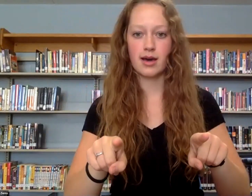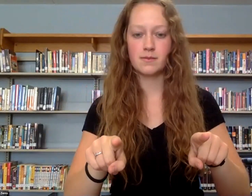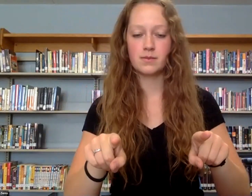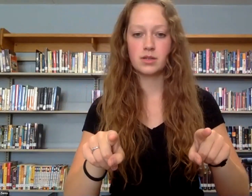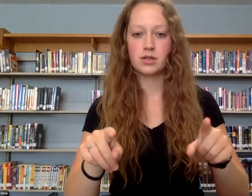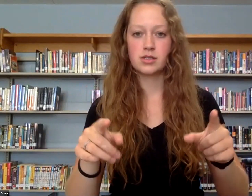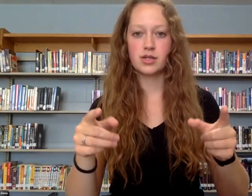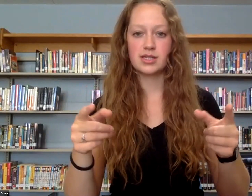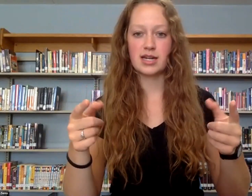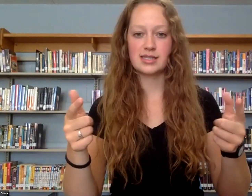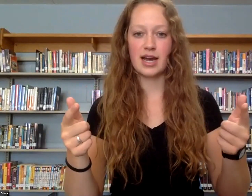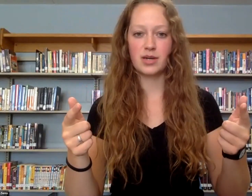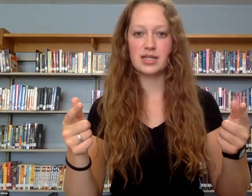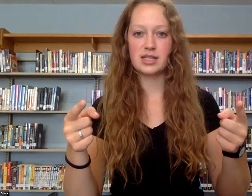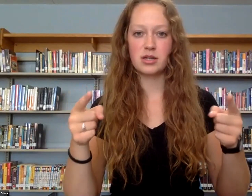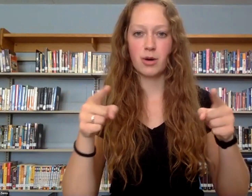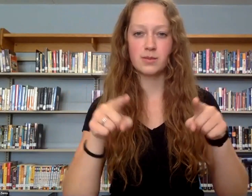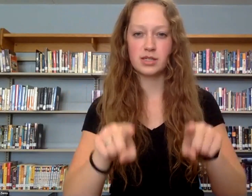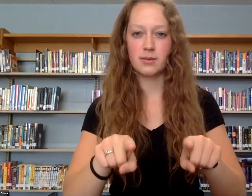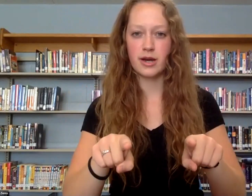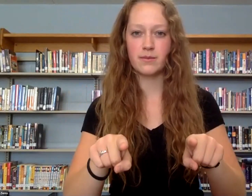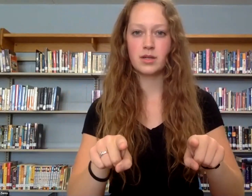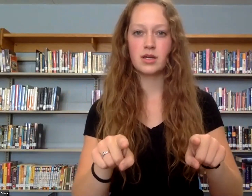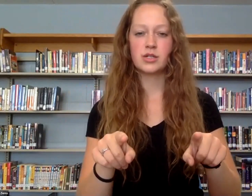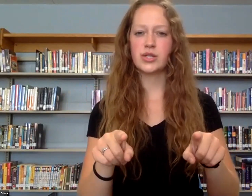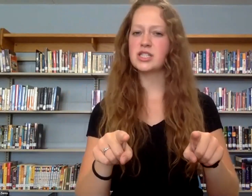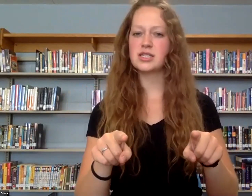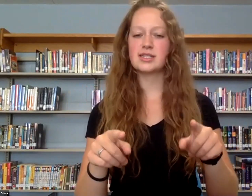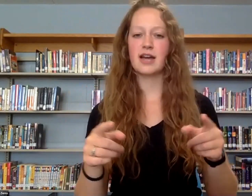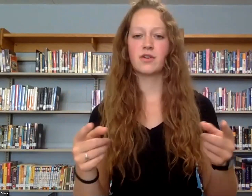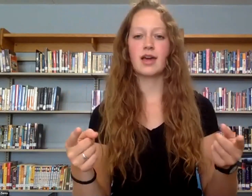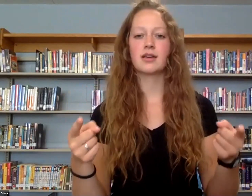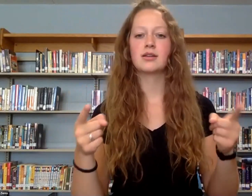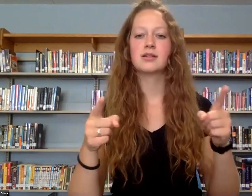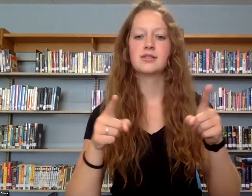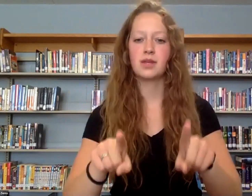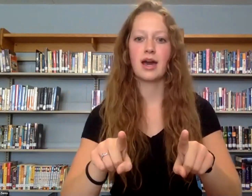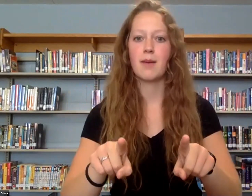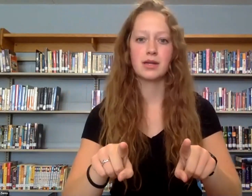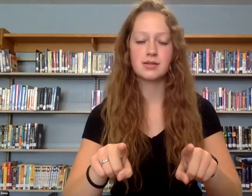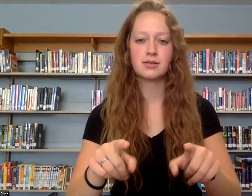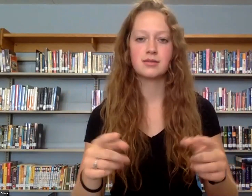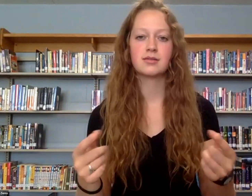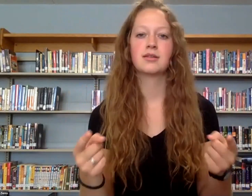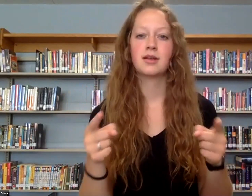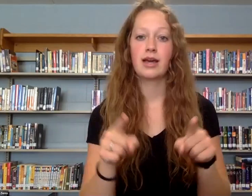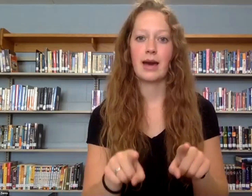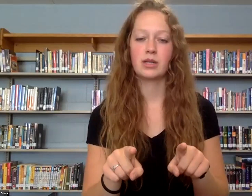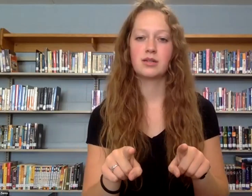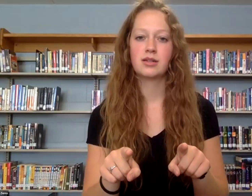that. So it's kind of sideways and then your palms end up down. So this is just a sign for like something happened. And